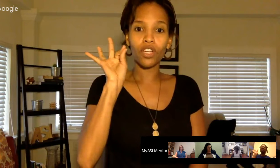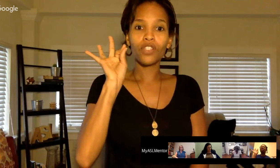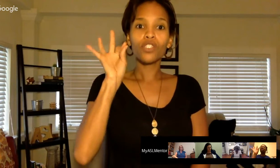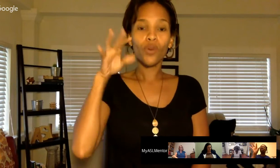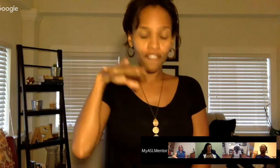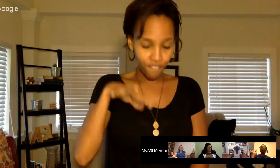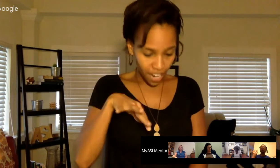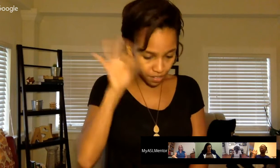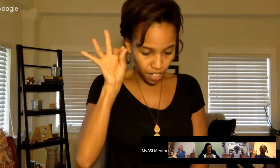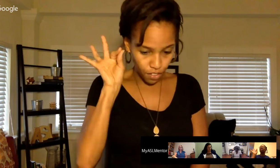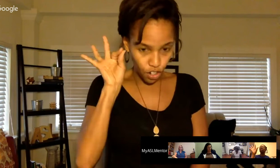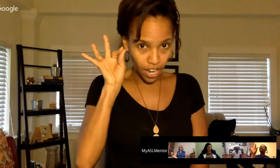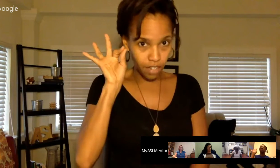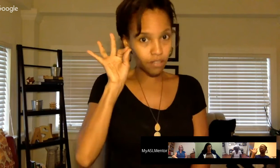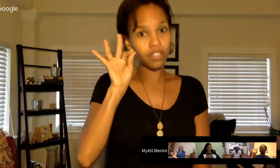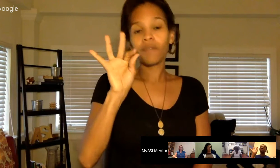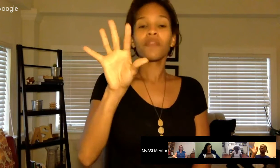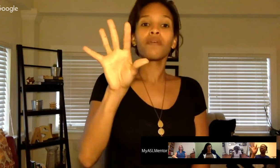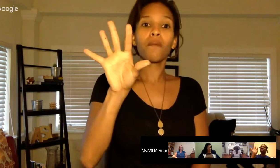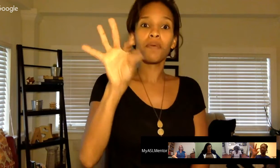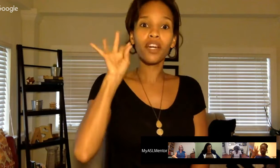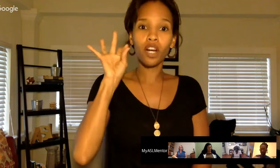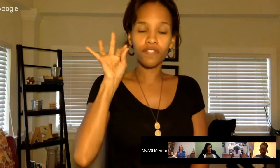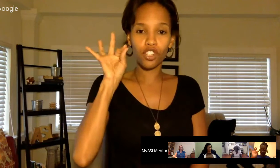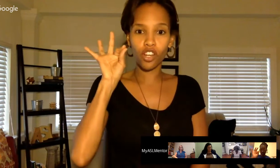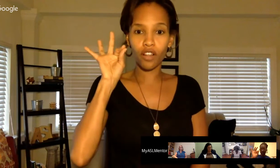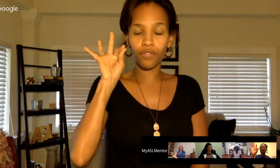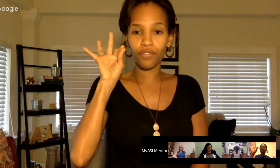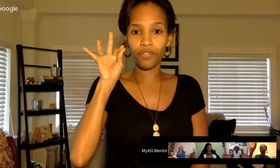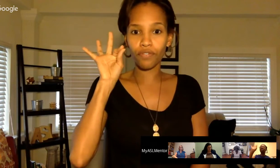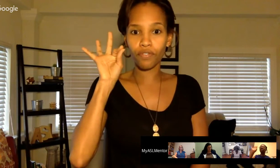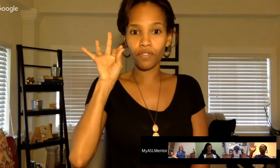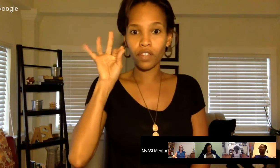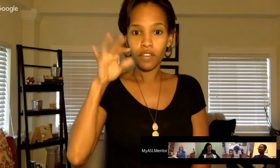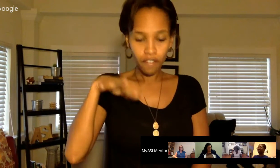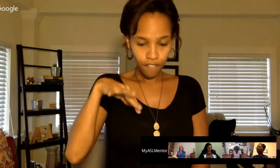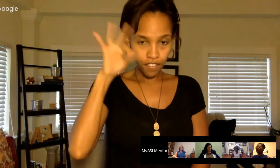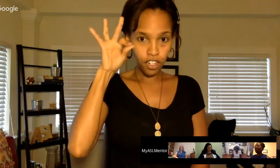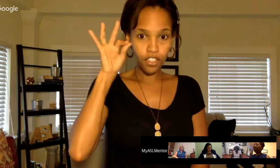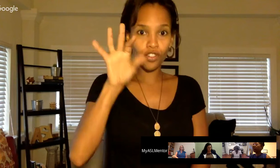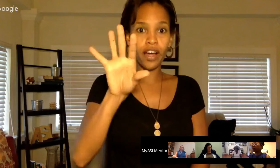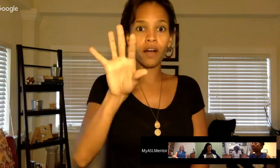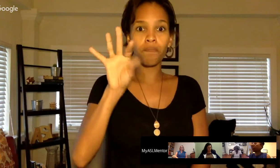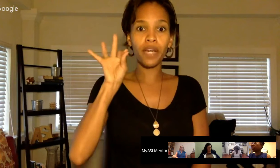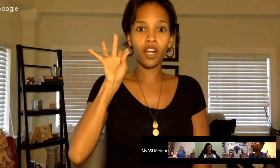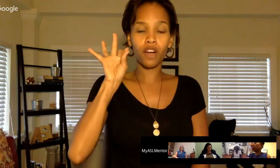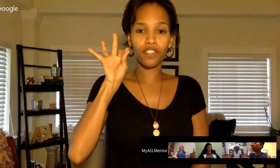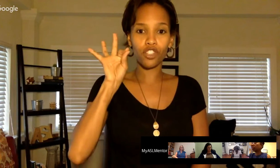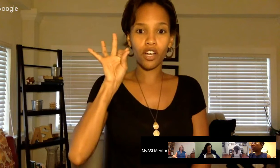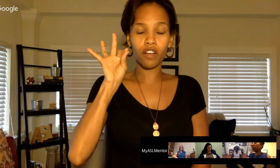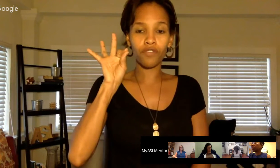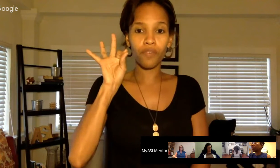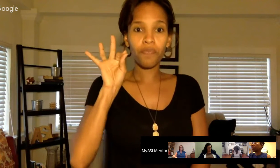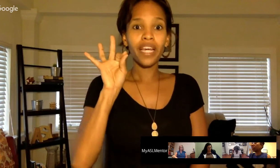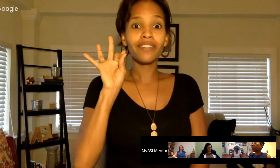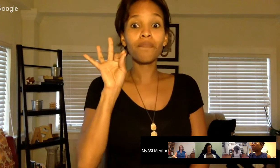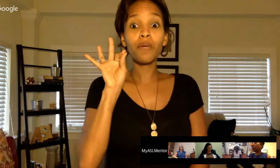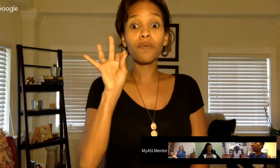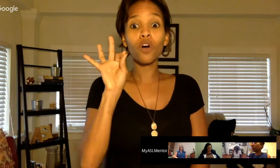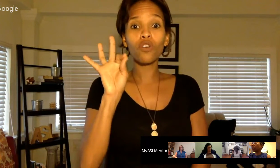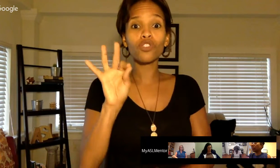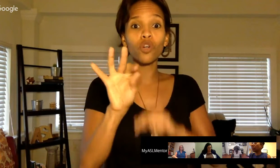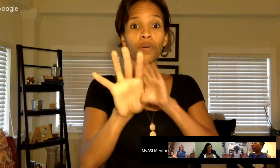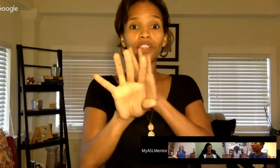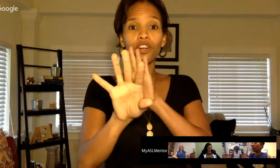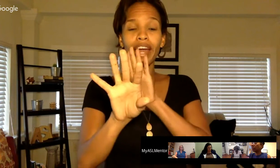out. So I found it on the ground, and I pick it off the shelf. Found it on the ground, pick it off the shelf. And some